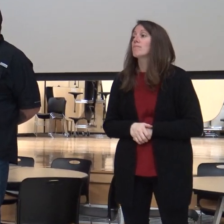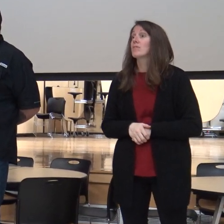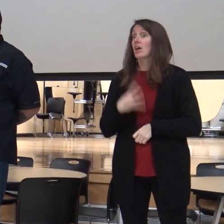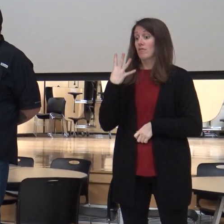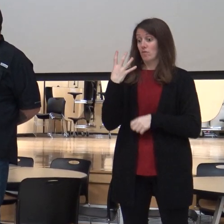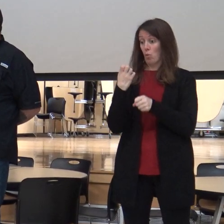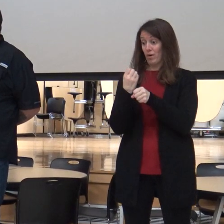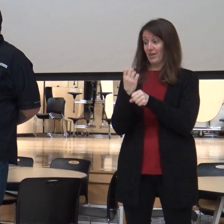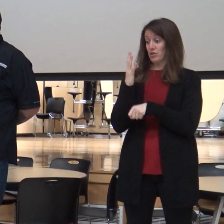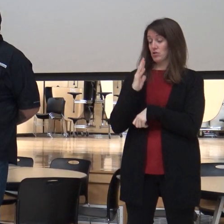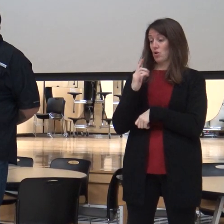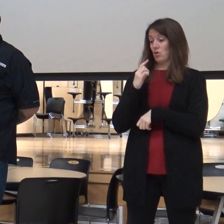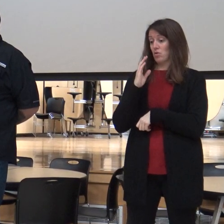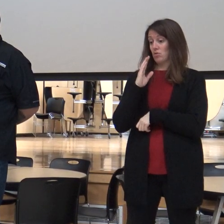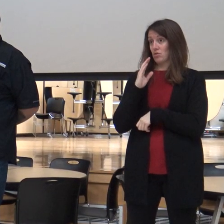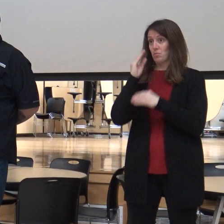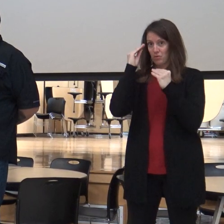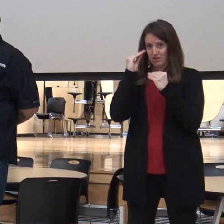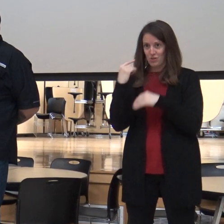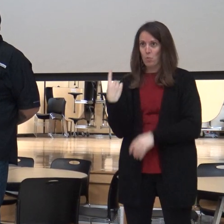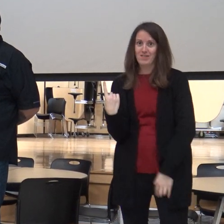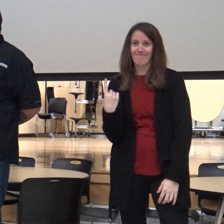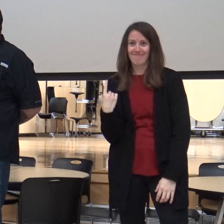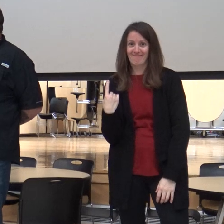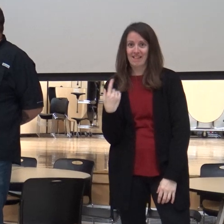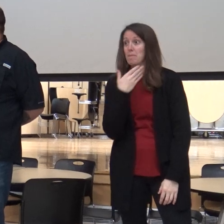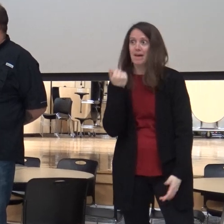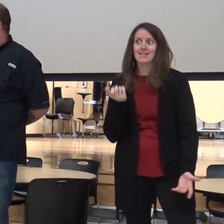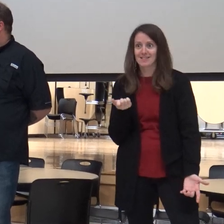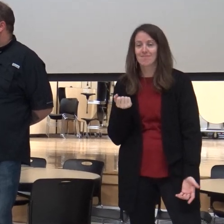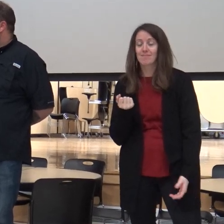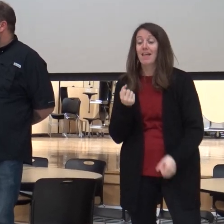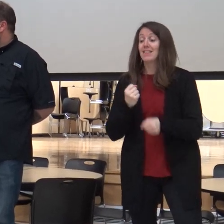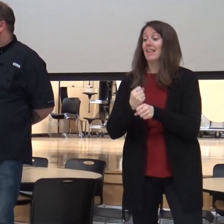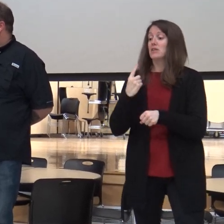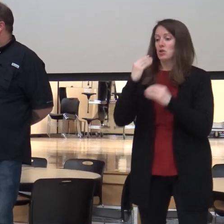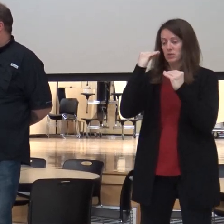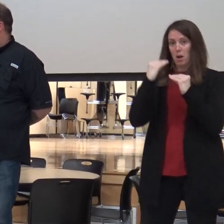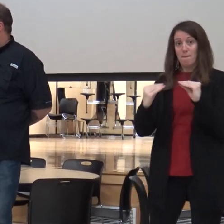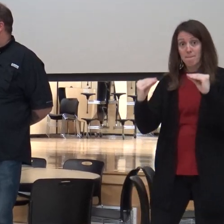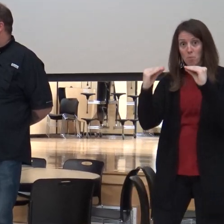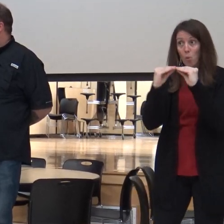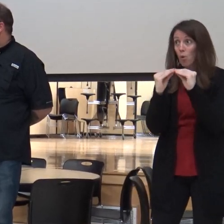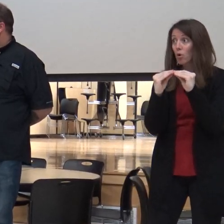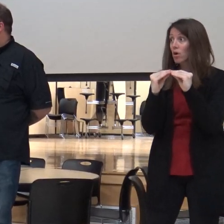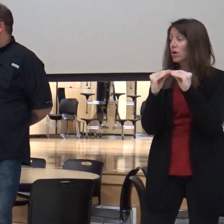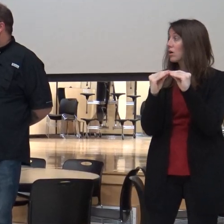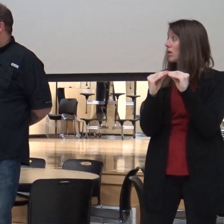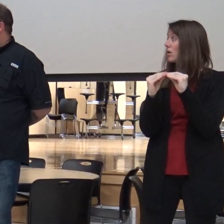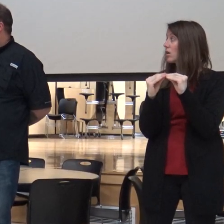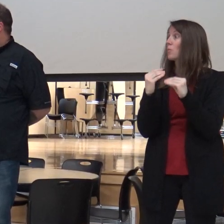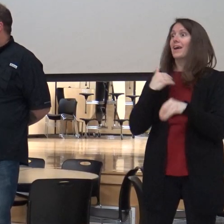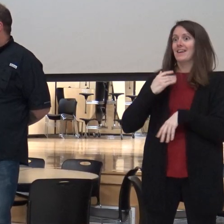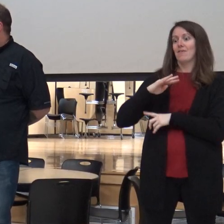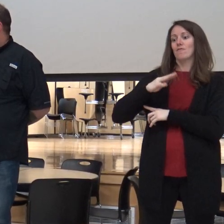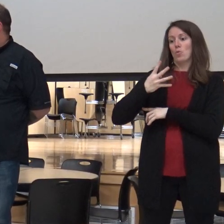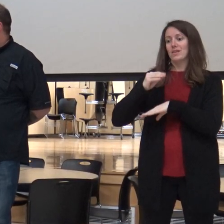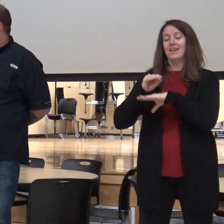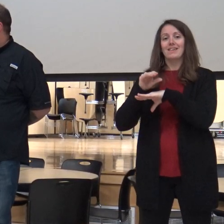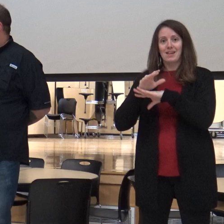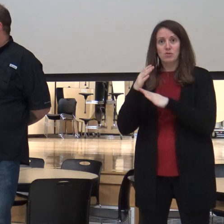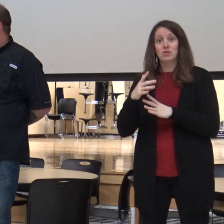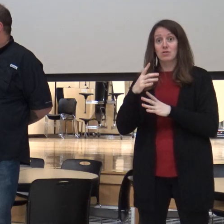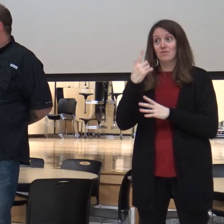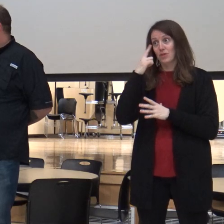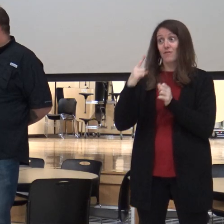4 years ago we were teaching one at best. Last year we taught more. We had a fourth counselor for the first time because of COVID